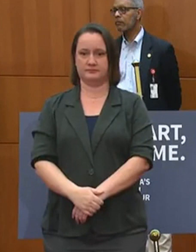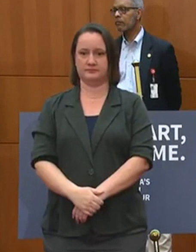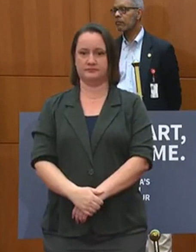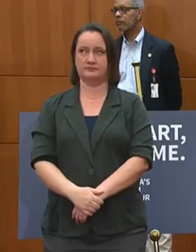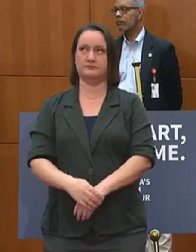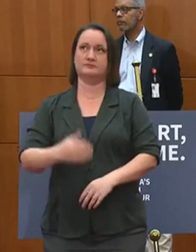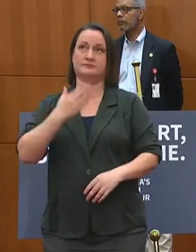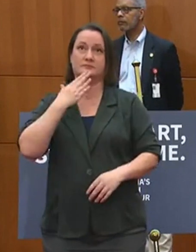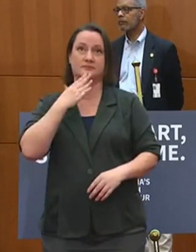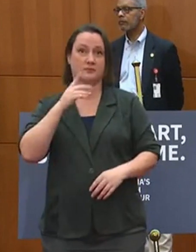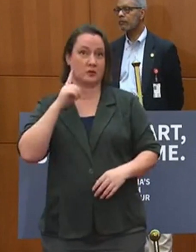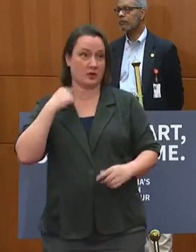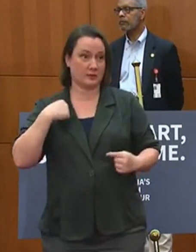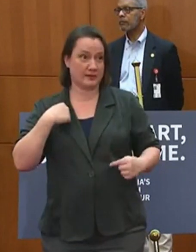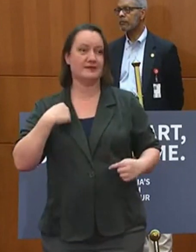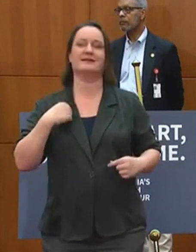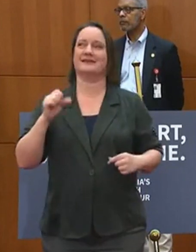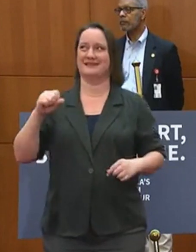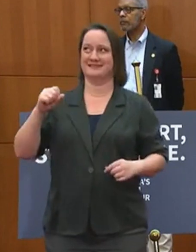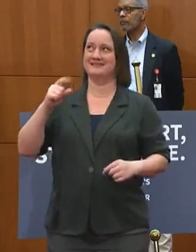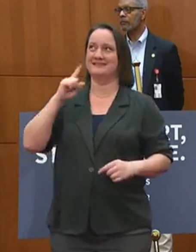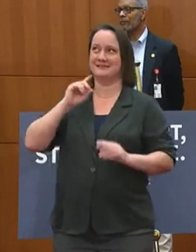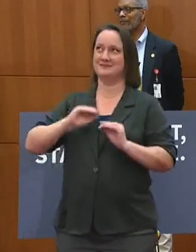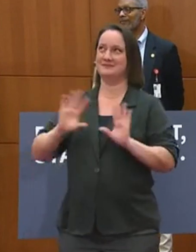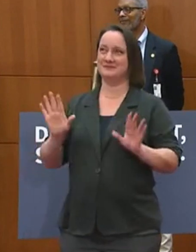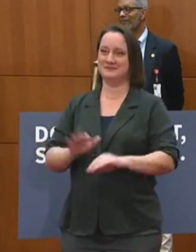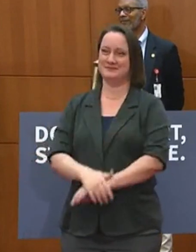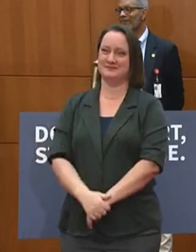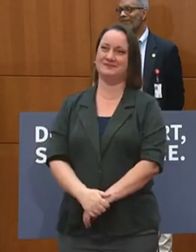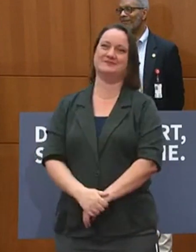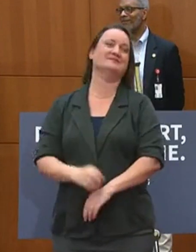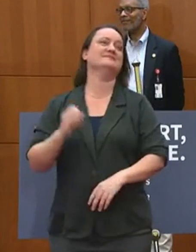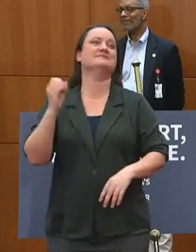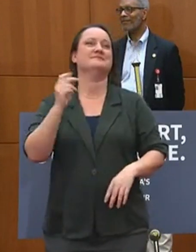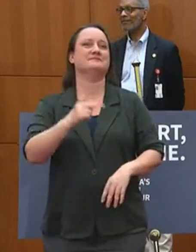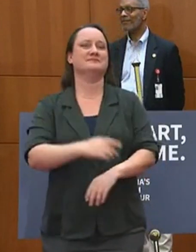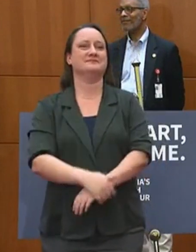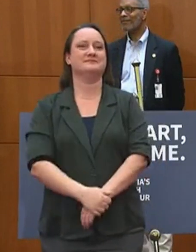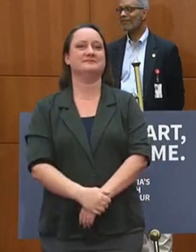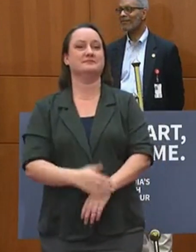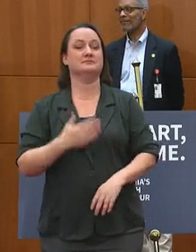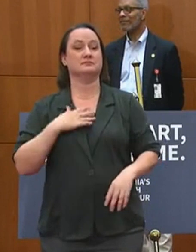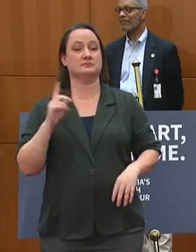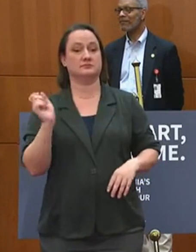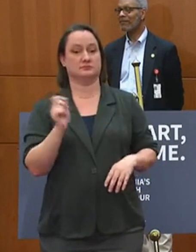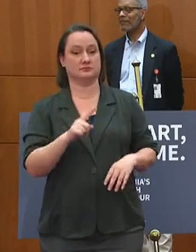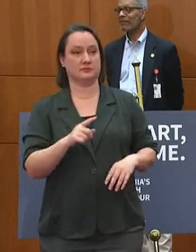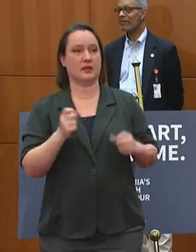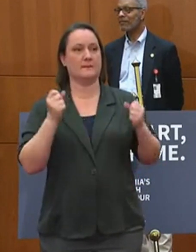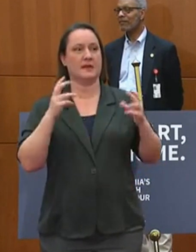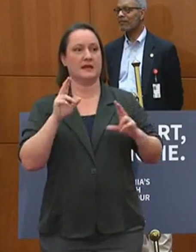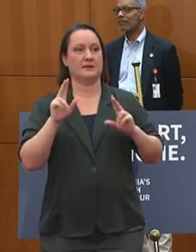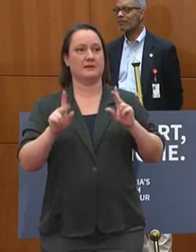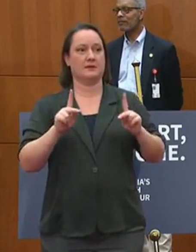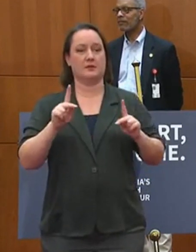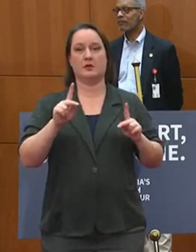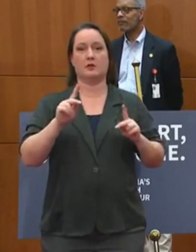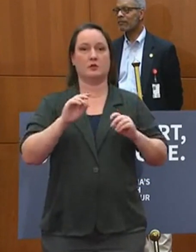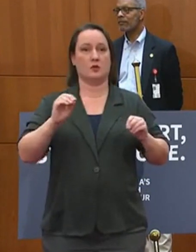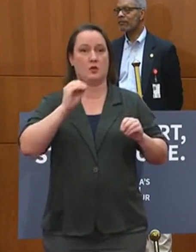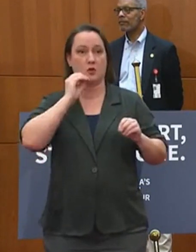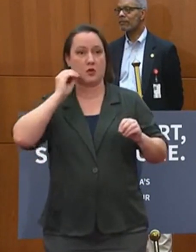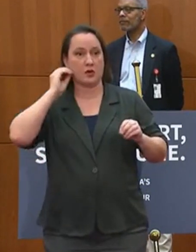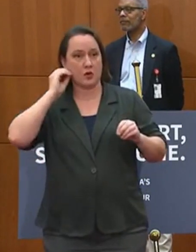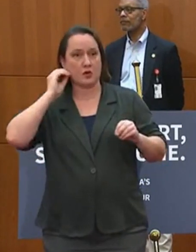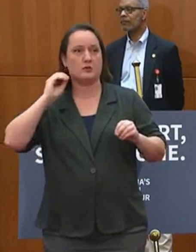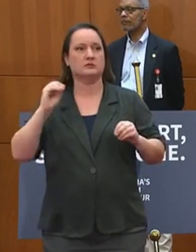Thank you. Can you hear me? Yes, we can. All right. My question is, a lot of homeless people and homeless advocates are